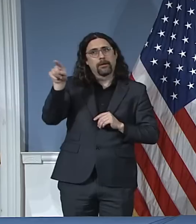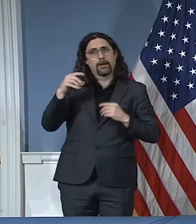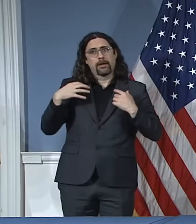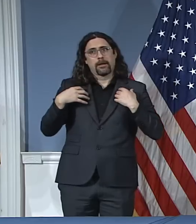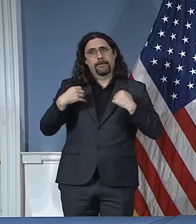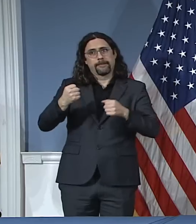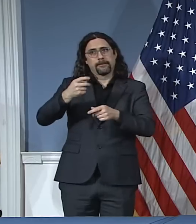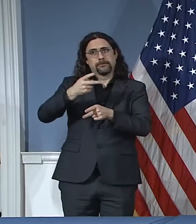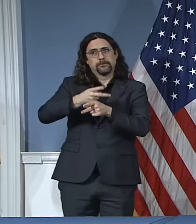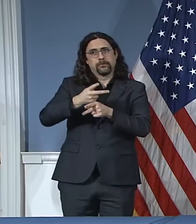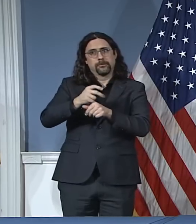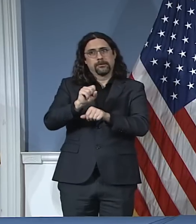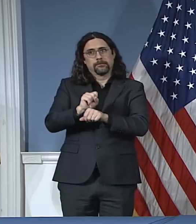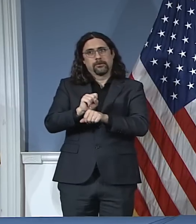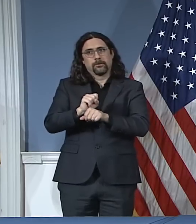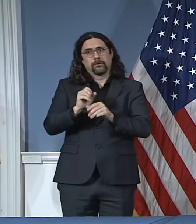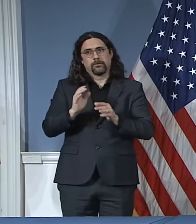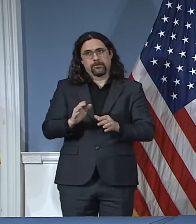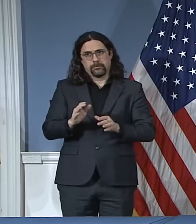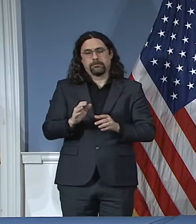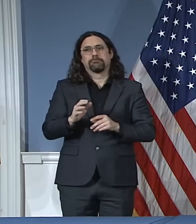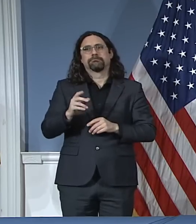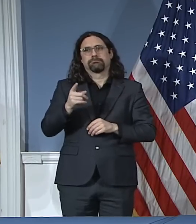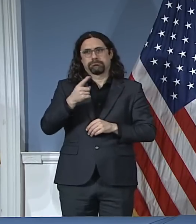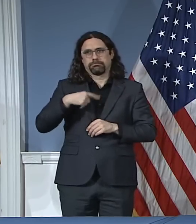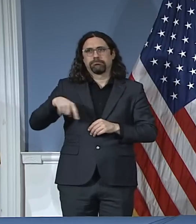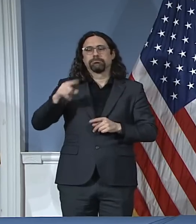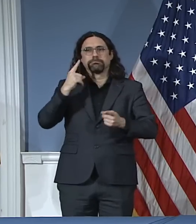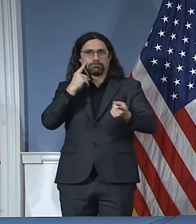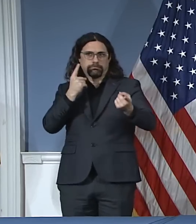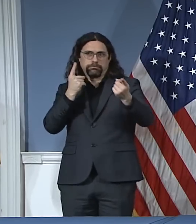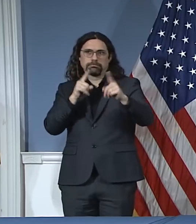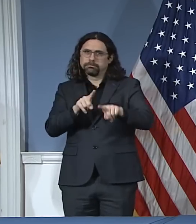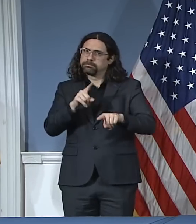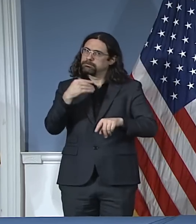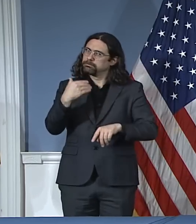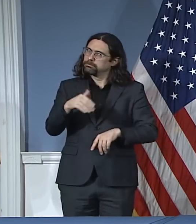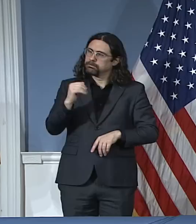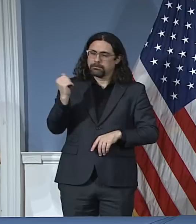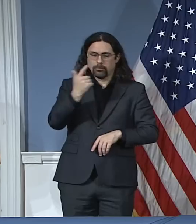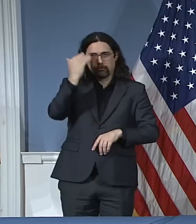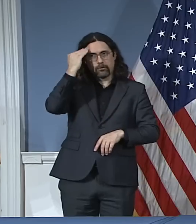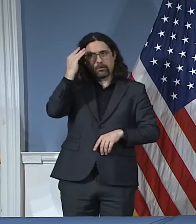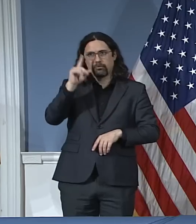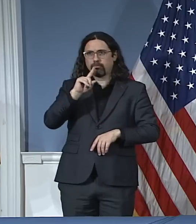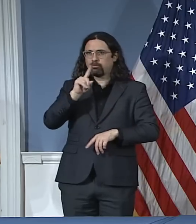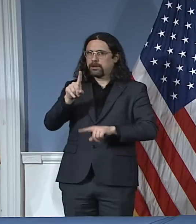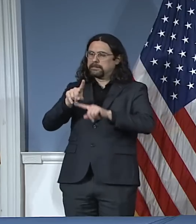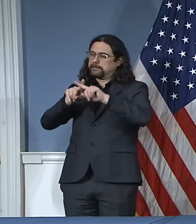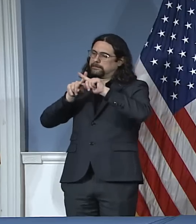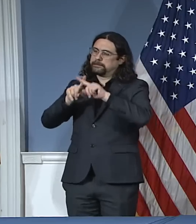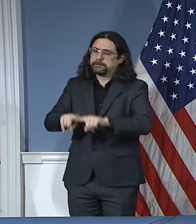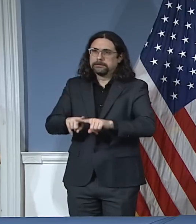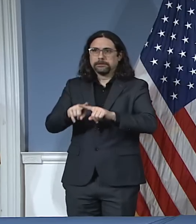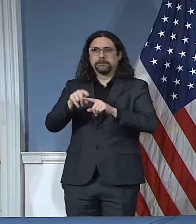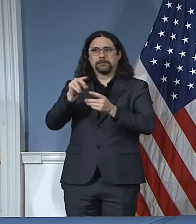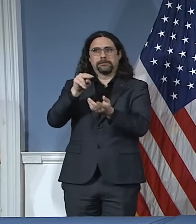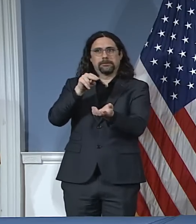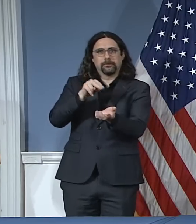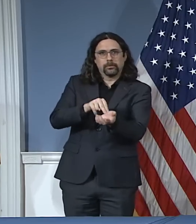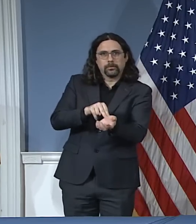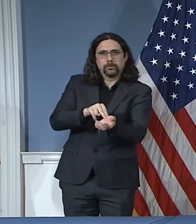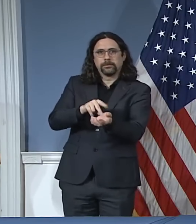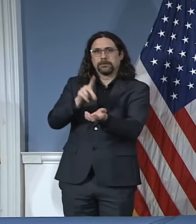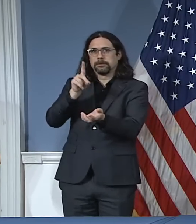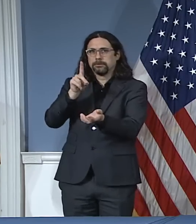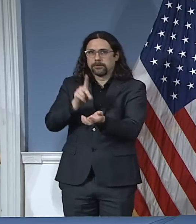Yorkers we are depending on more right now than our doctors, our nurses, our lab techs. Every human being who works in our